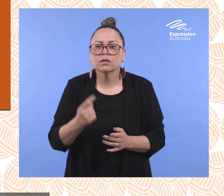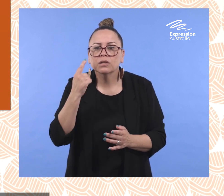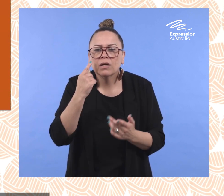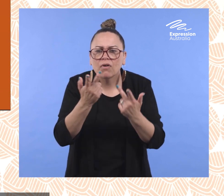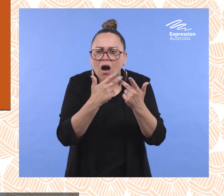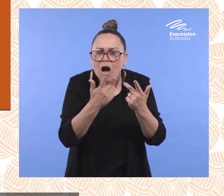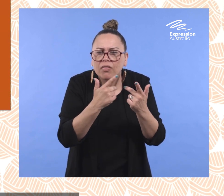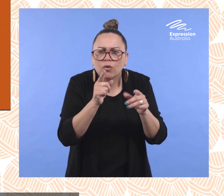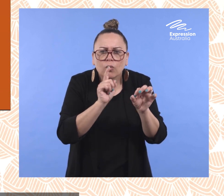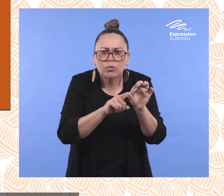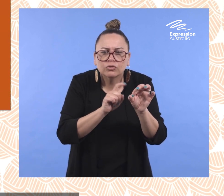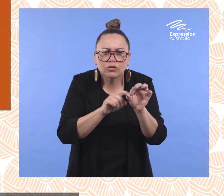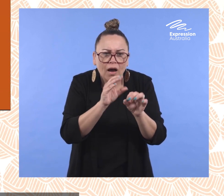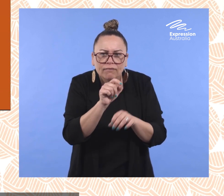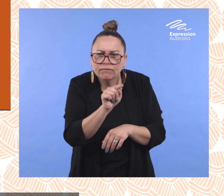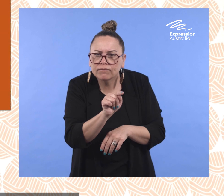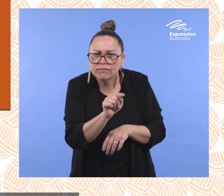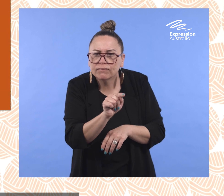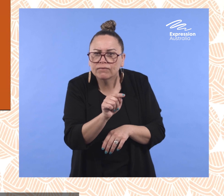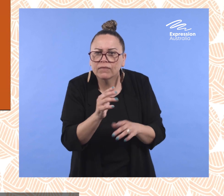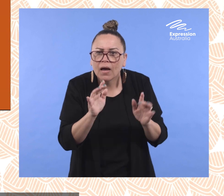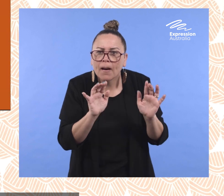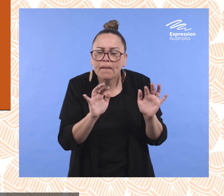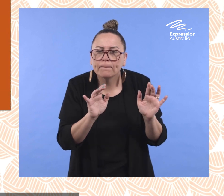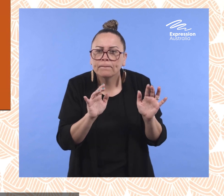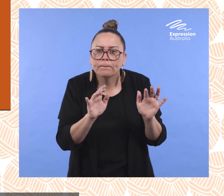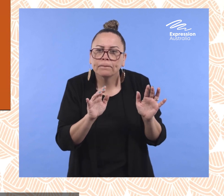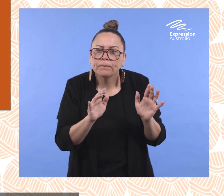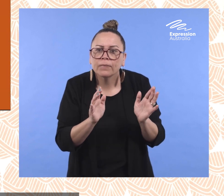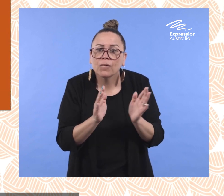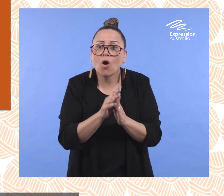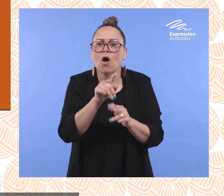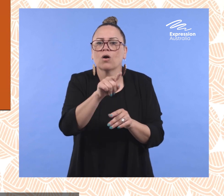And I'm just seeing if there was other questions around.